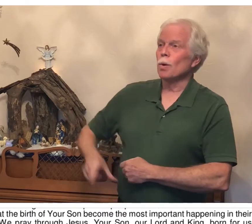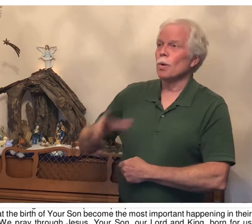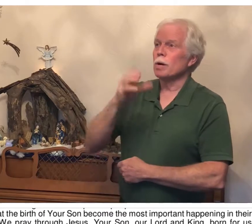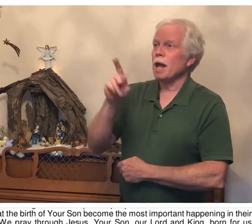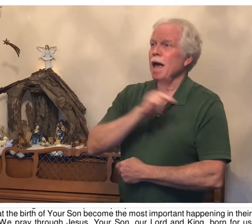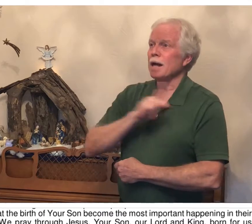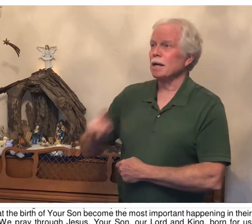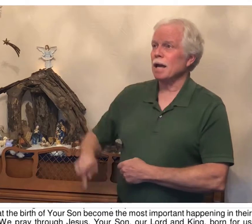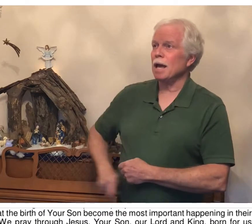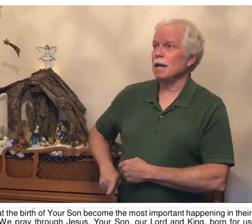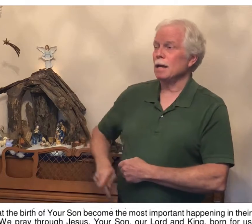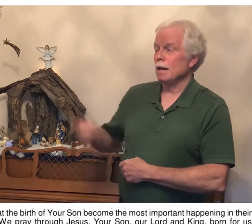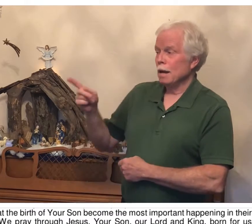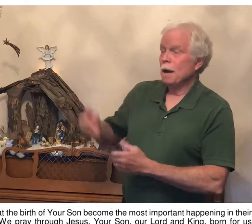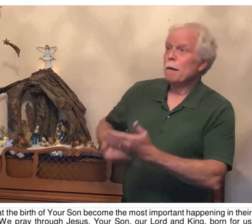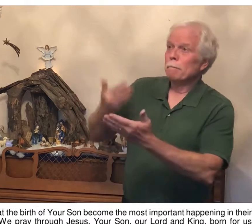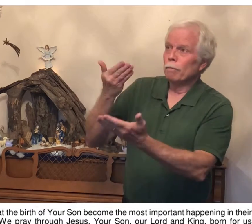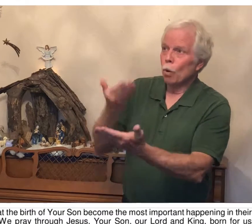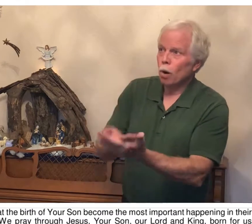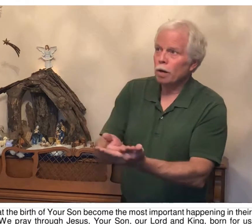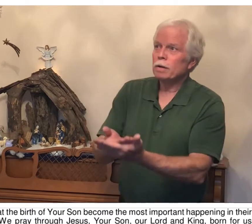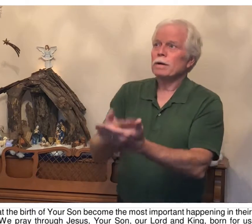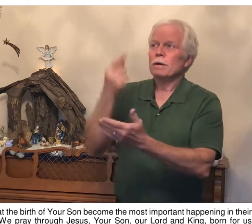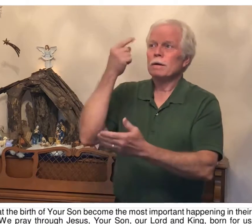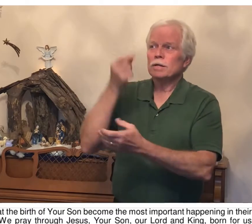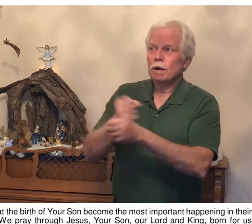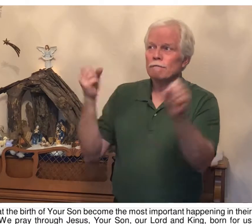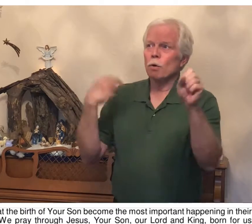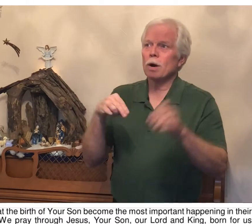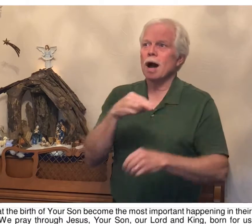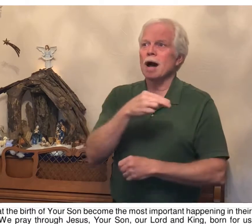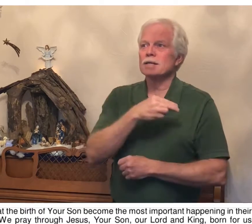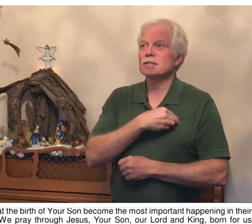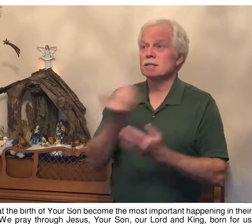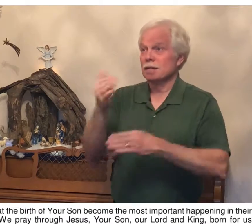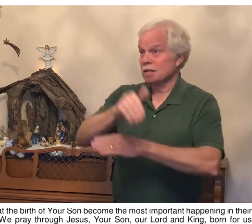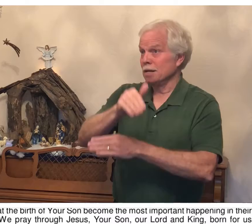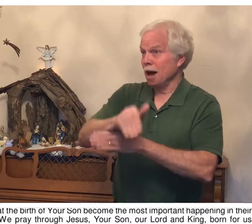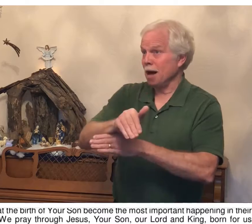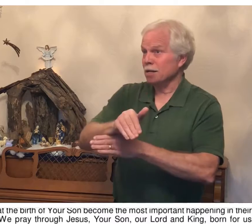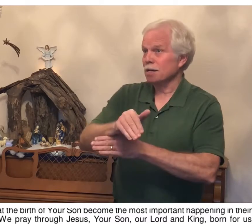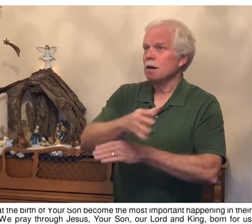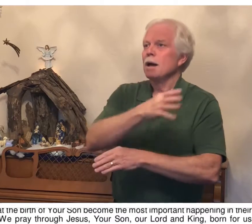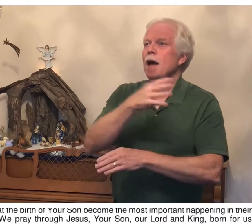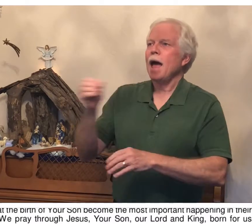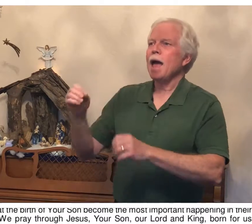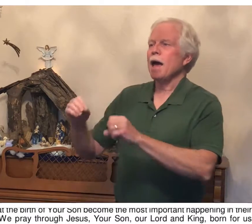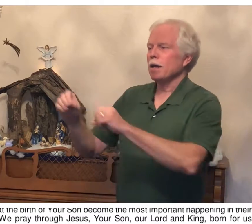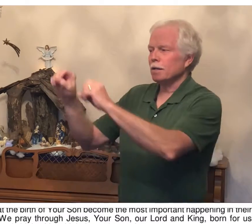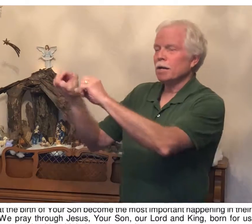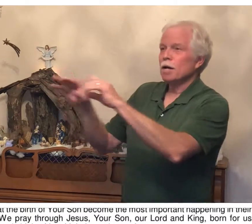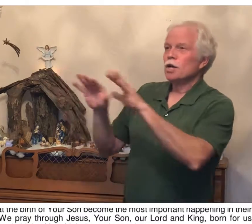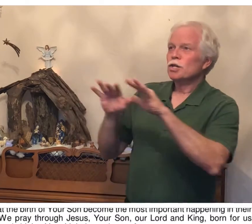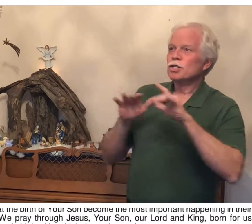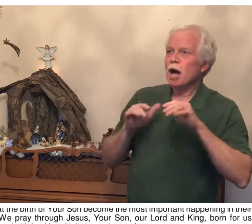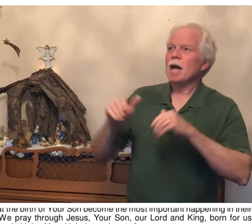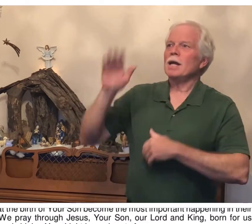Lord and King, born for us tonight and shining